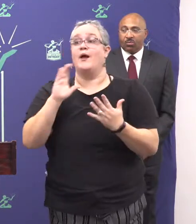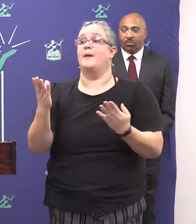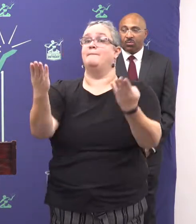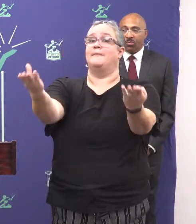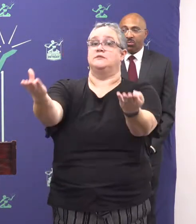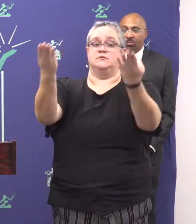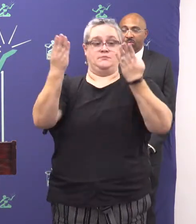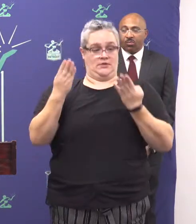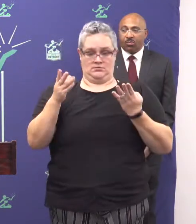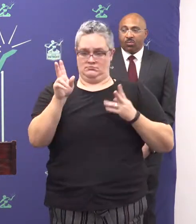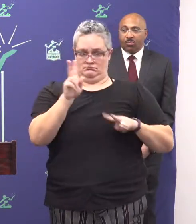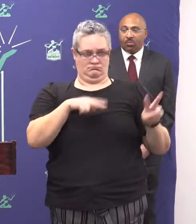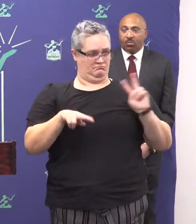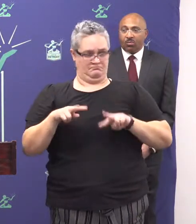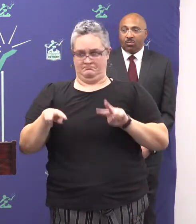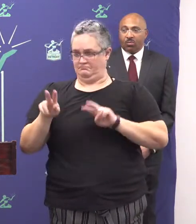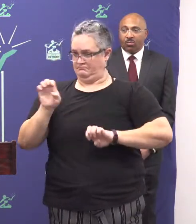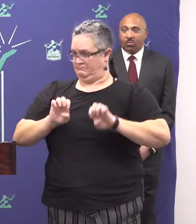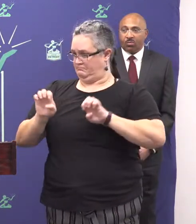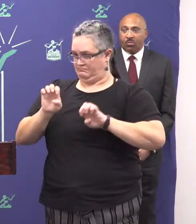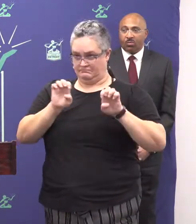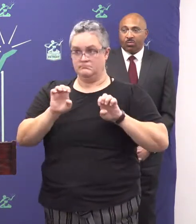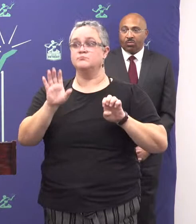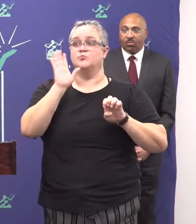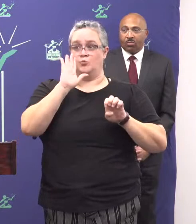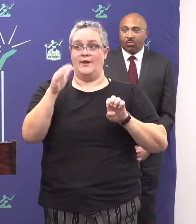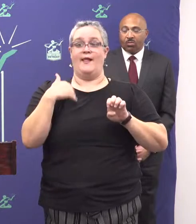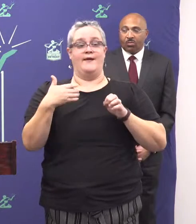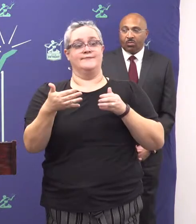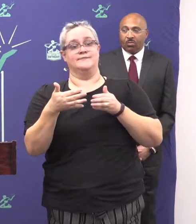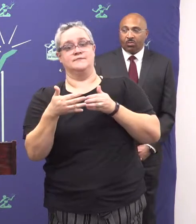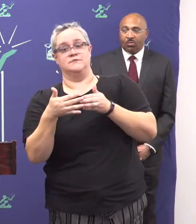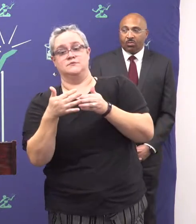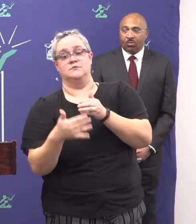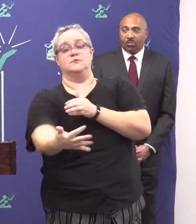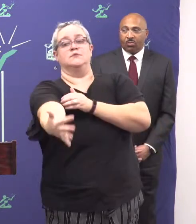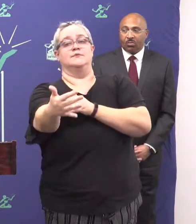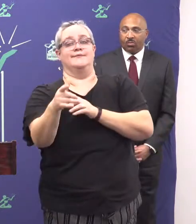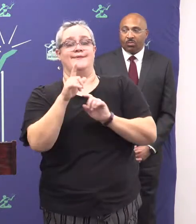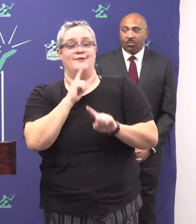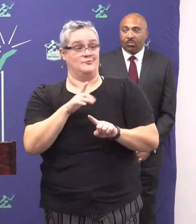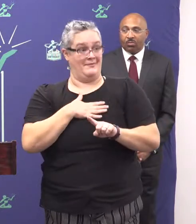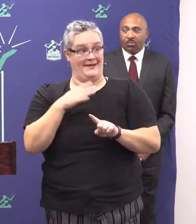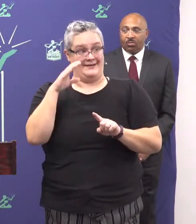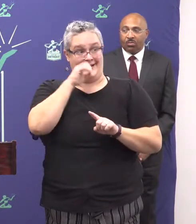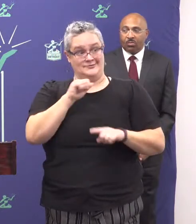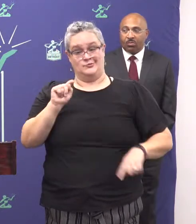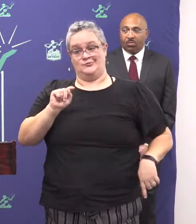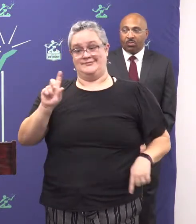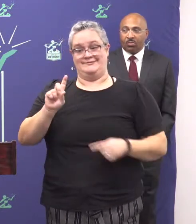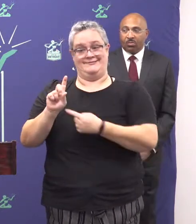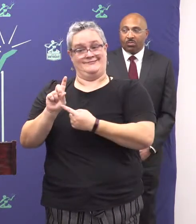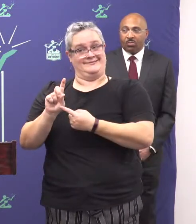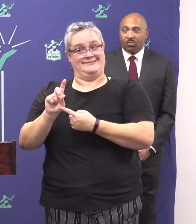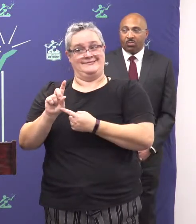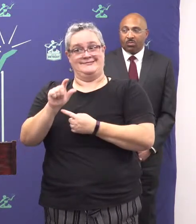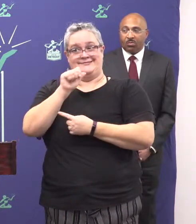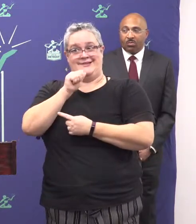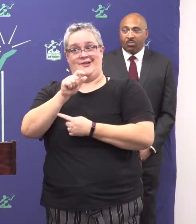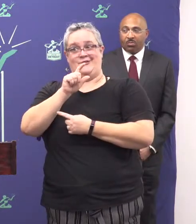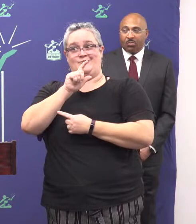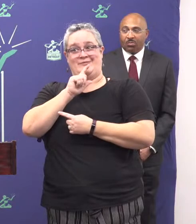in, and we'll have a long-term answer. My guess is this week TransDev is not really